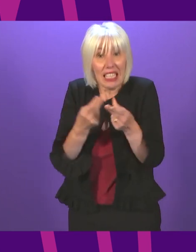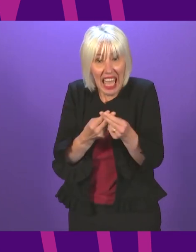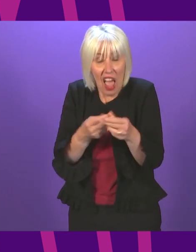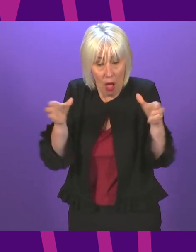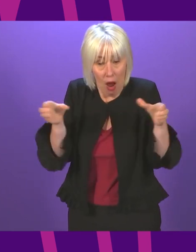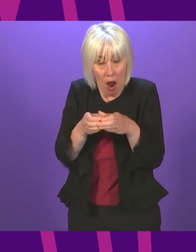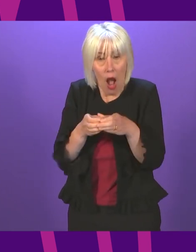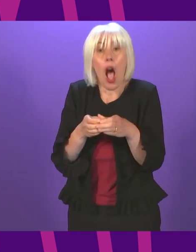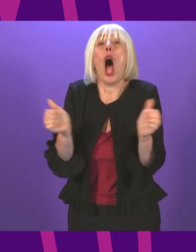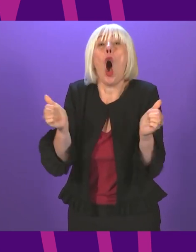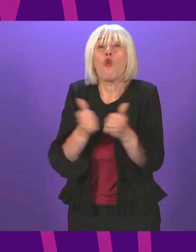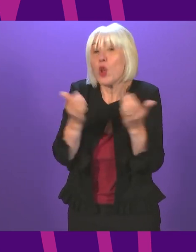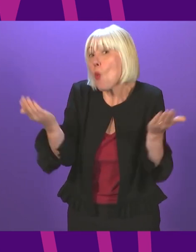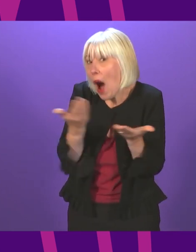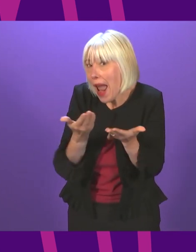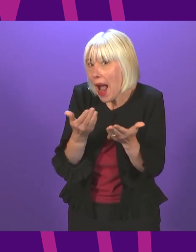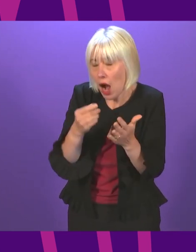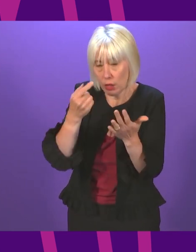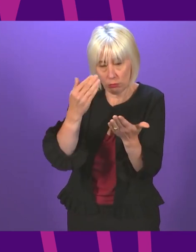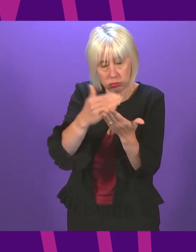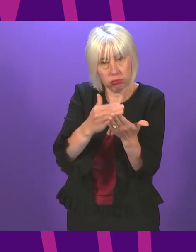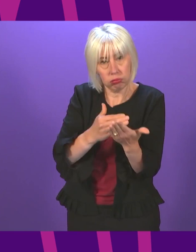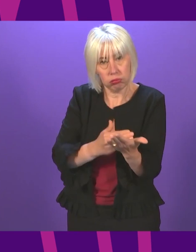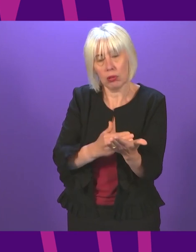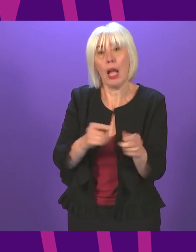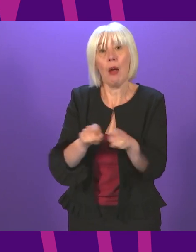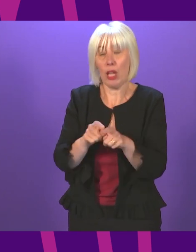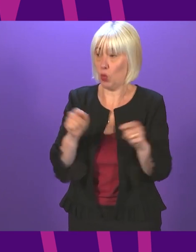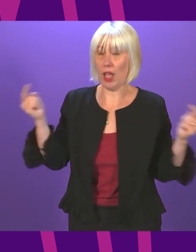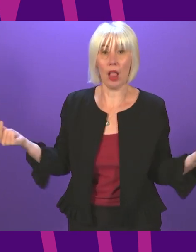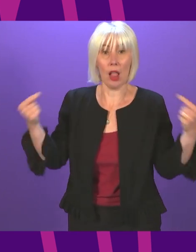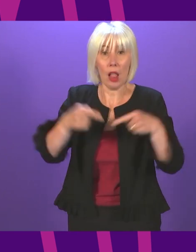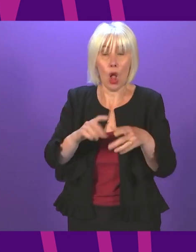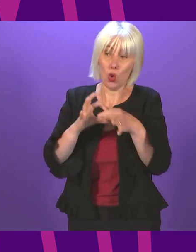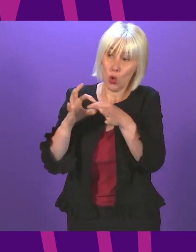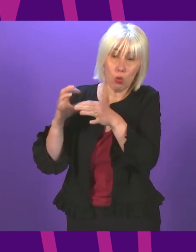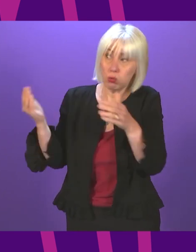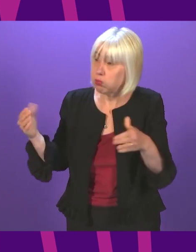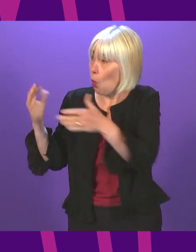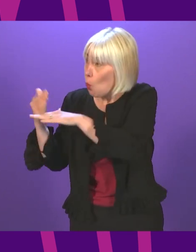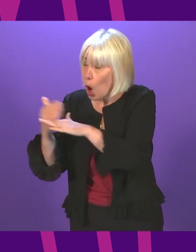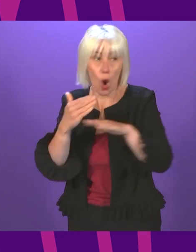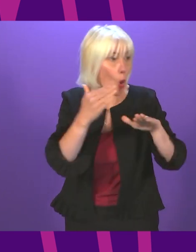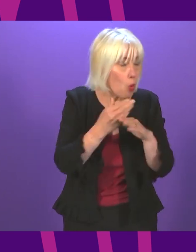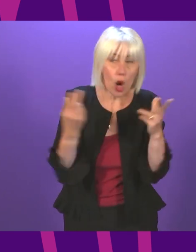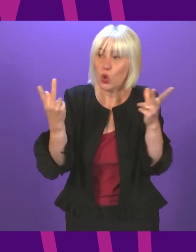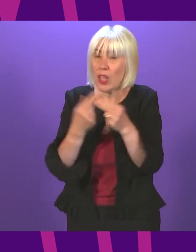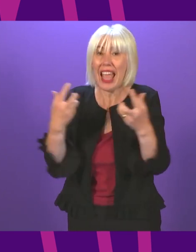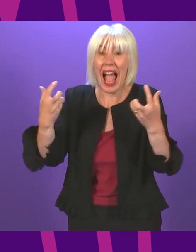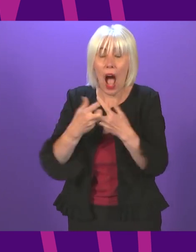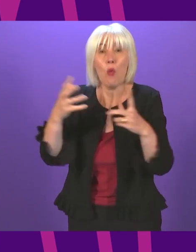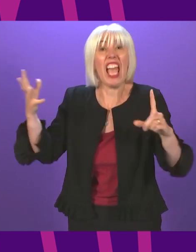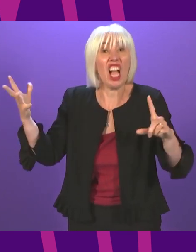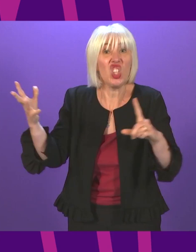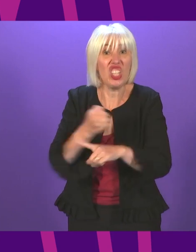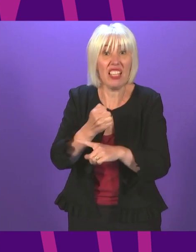on where we do agree, but also crucially, we've come together to work together to find the ways of achieving the things